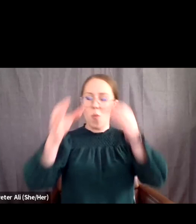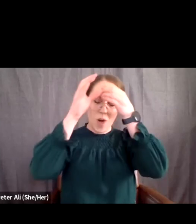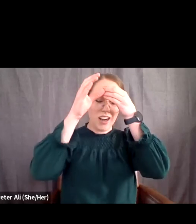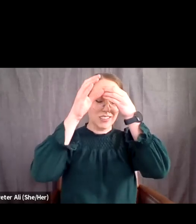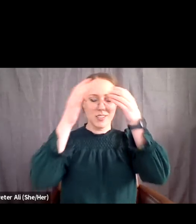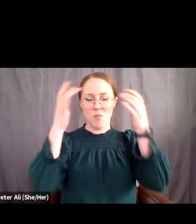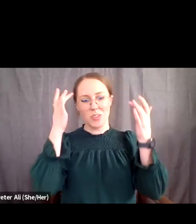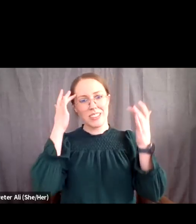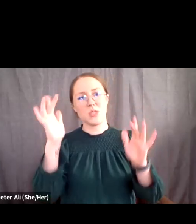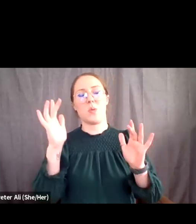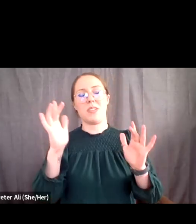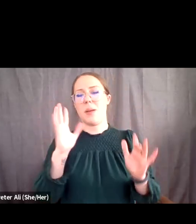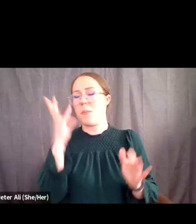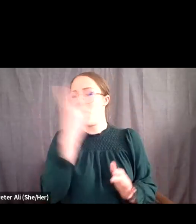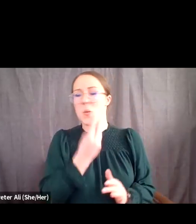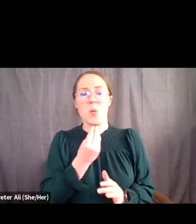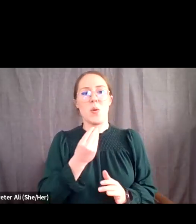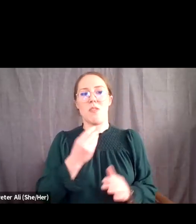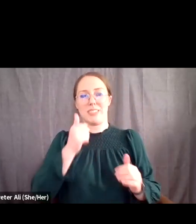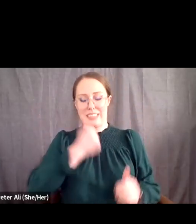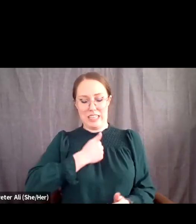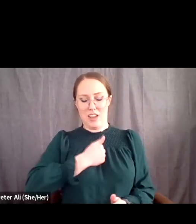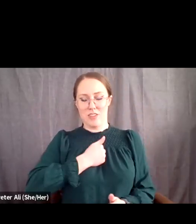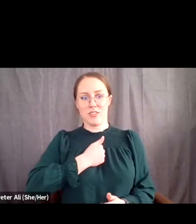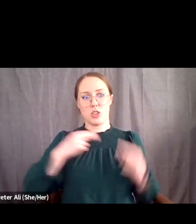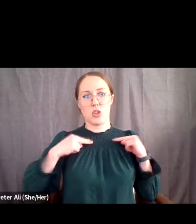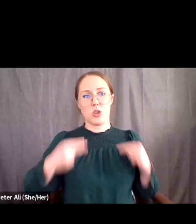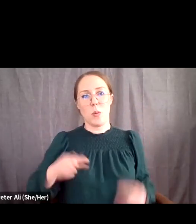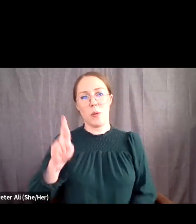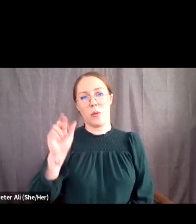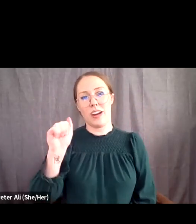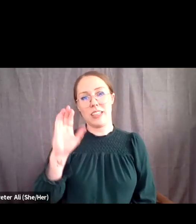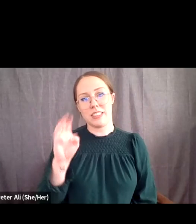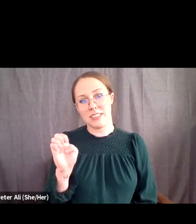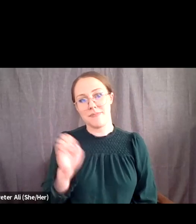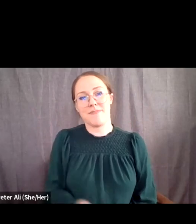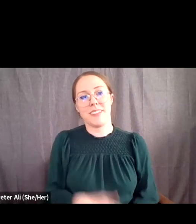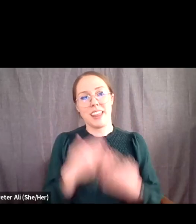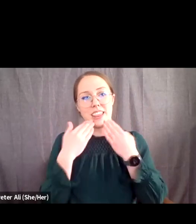and beautiful selves as a human race. Thank you.